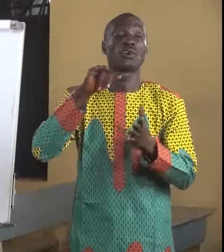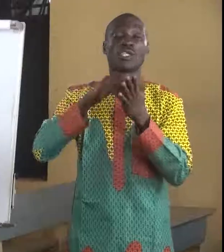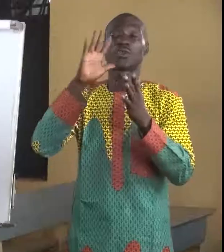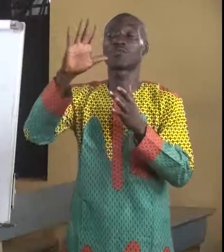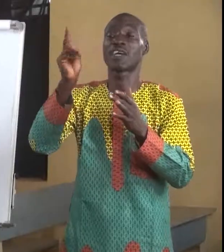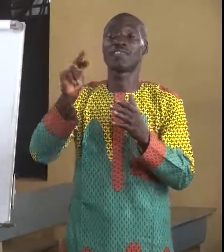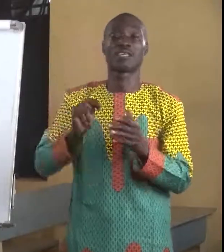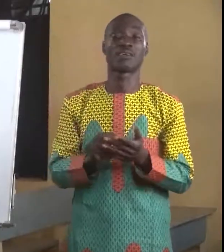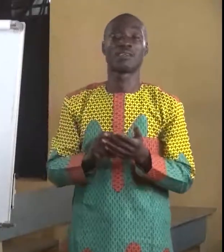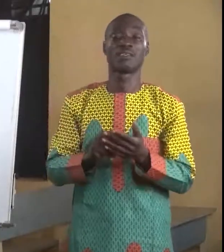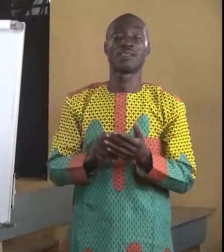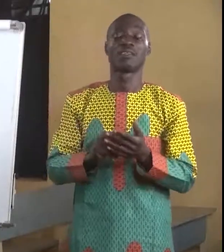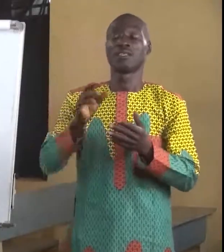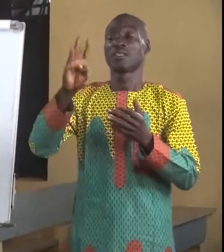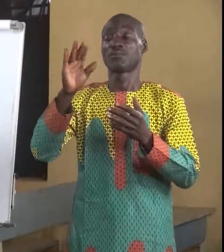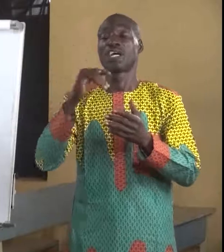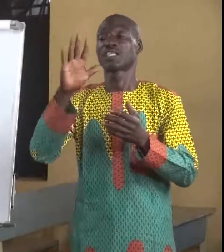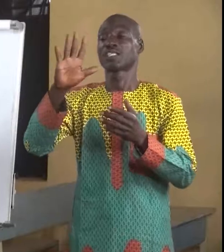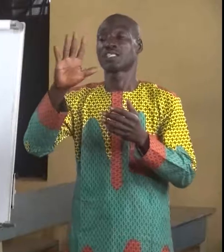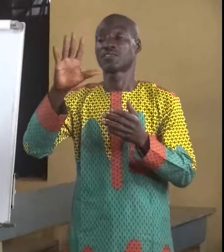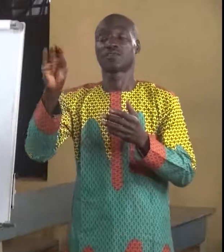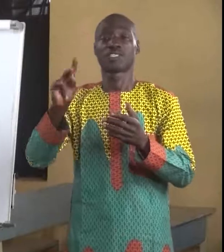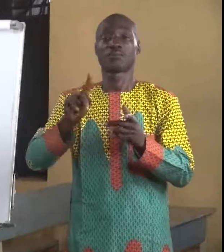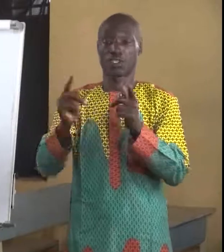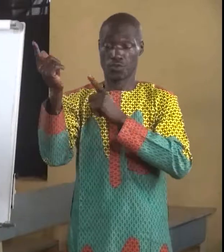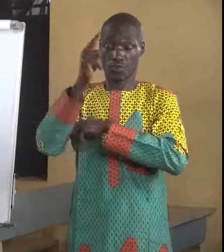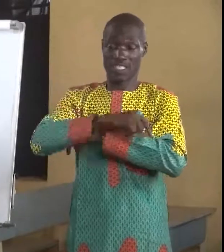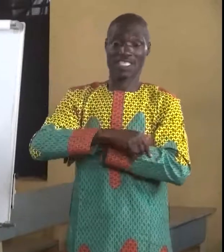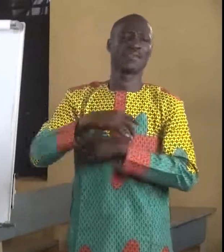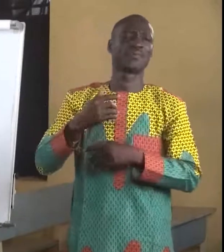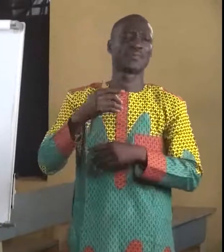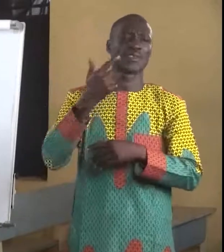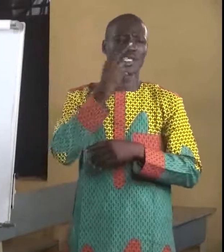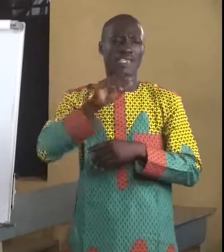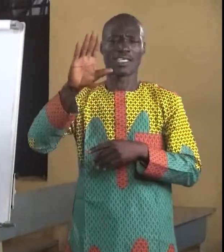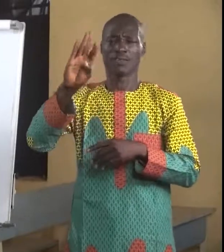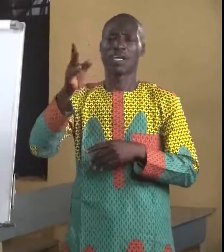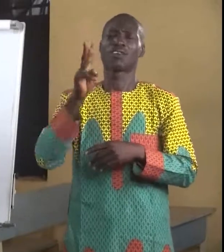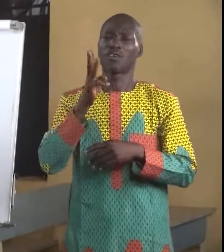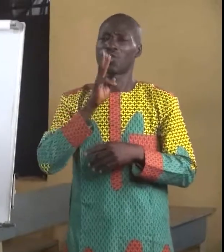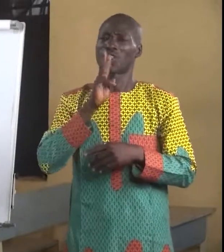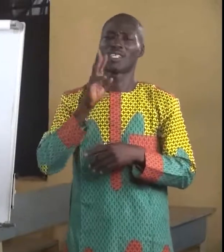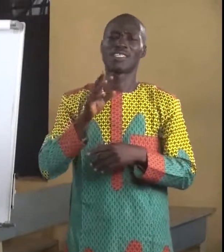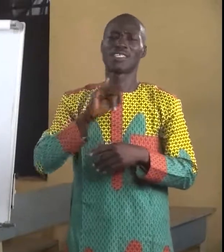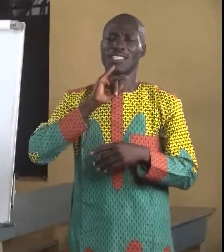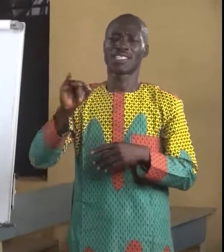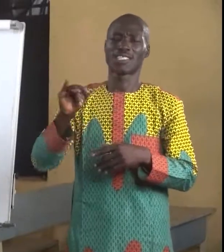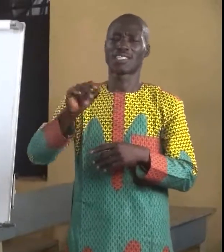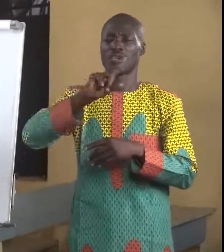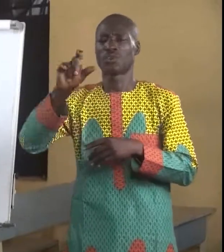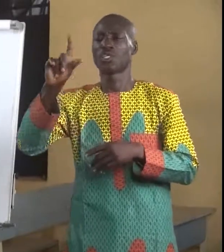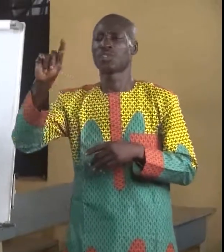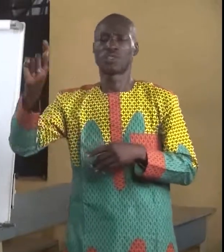A bag, how much? 70 naira, 80 naira. Today, a bag of pure water is how much? Just within a space of not even up to 1 month, a bag of pure water sells for